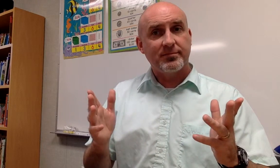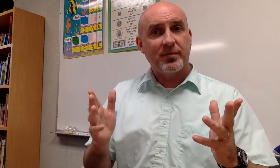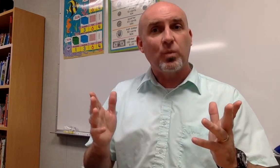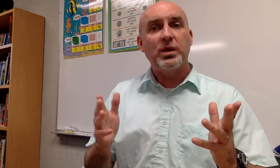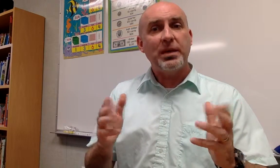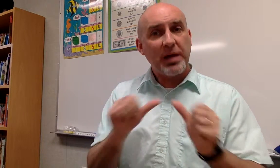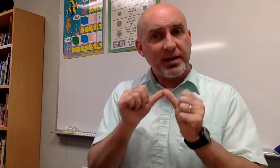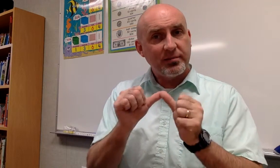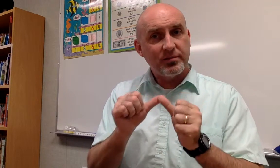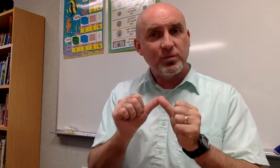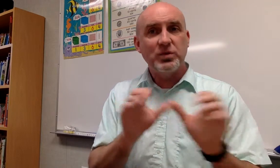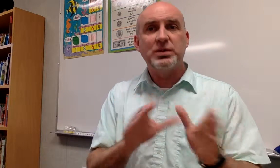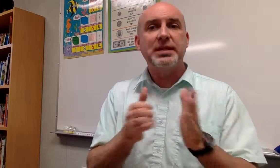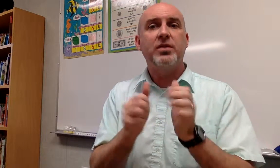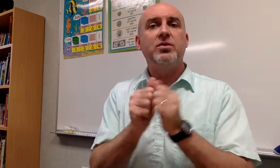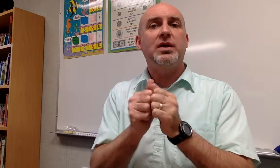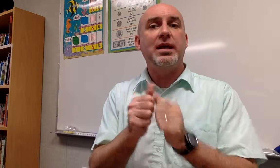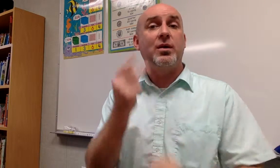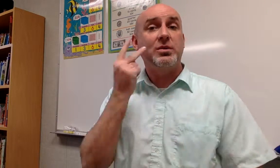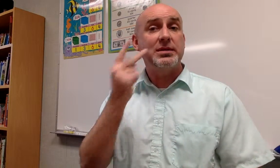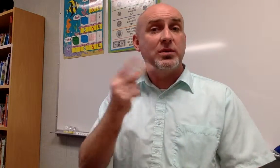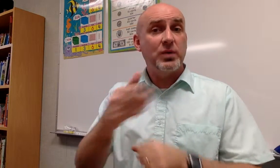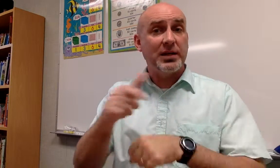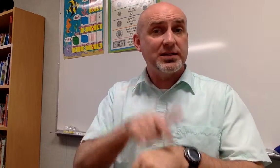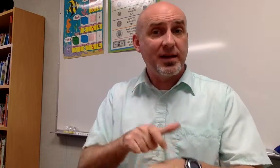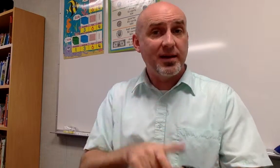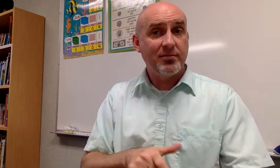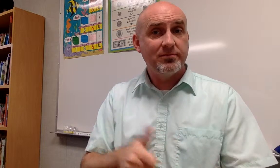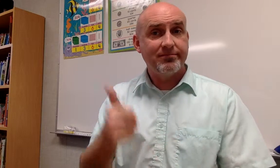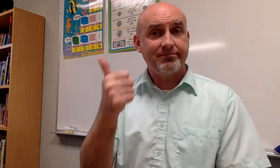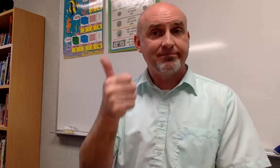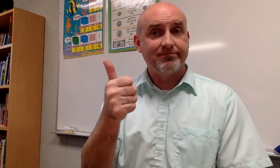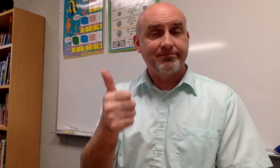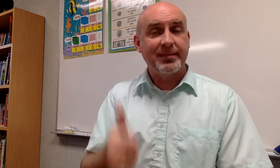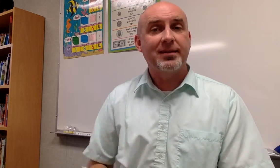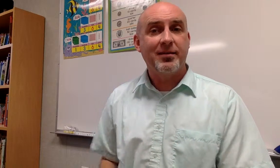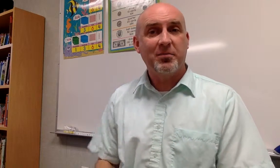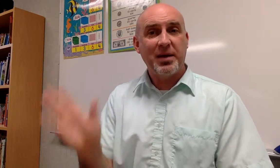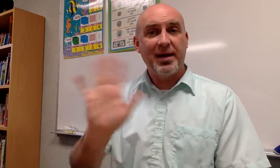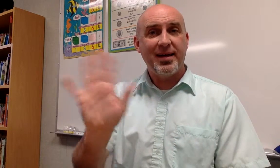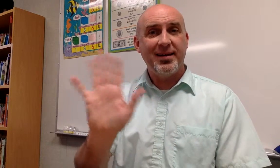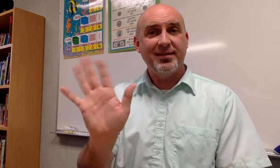we keep at it. We'll do it together, and I will see you next time. Bye.